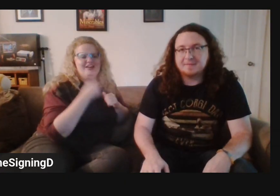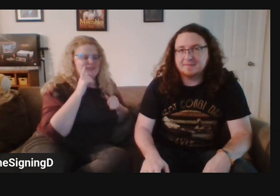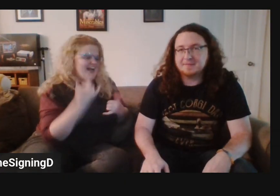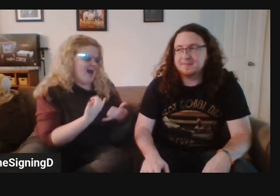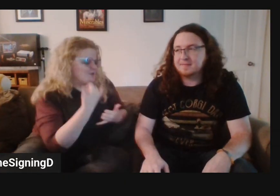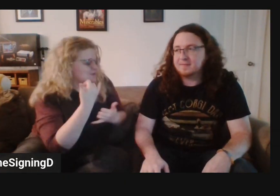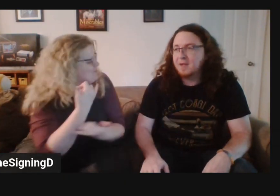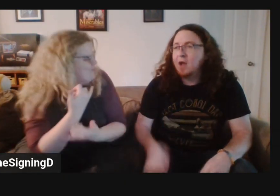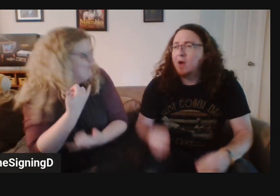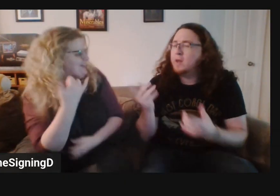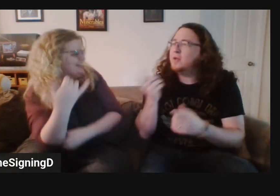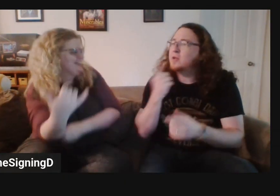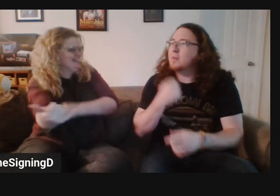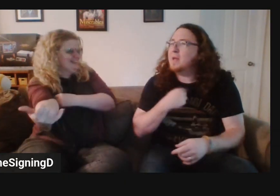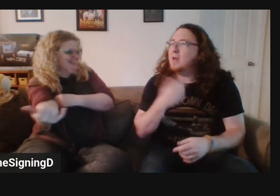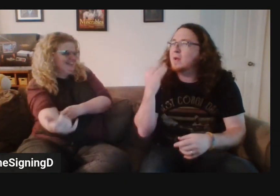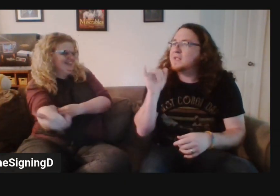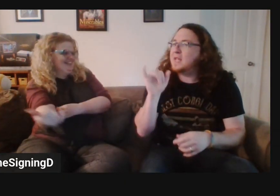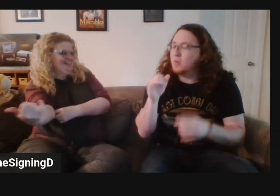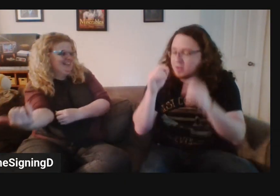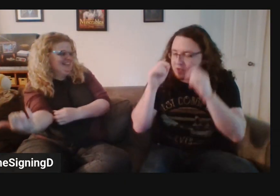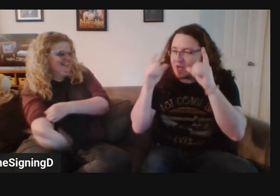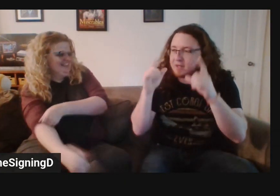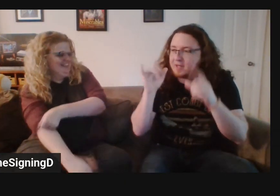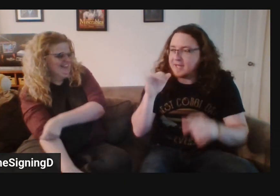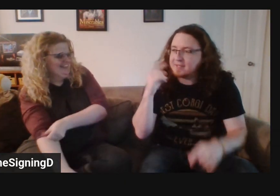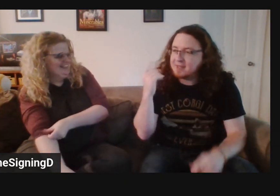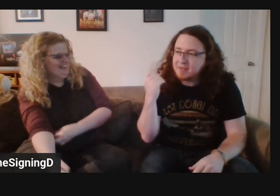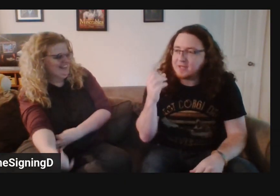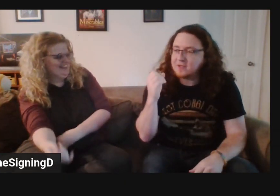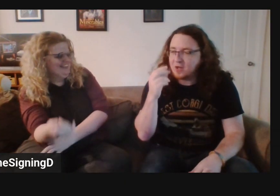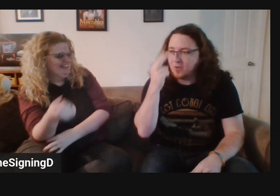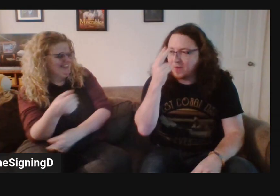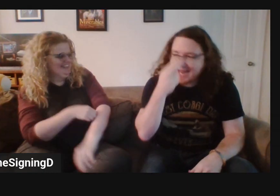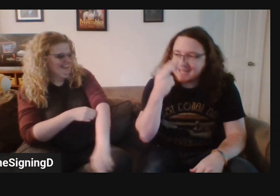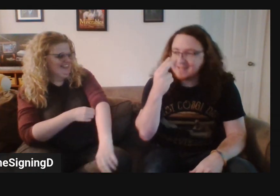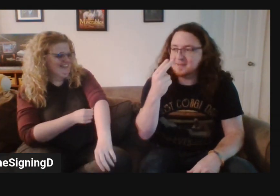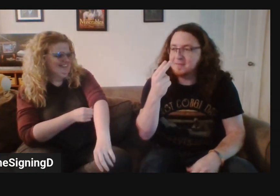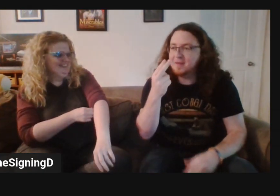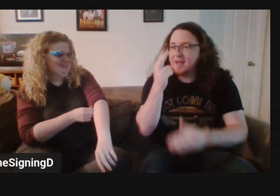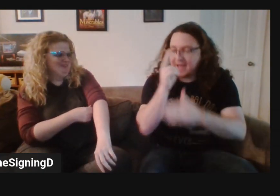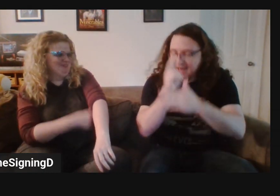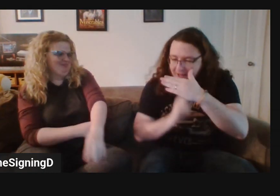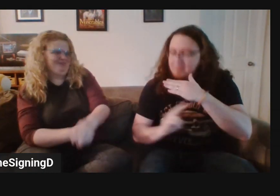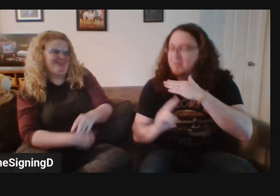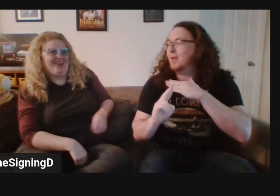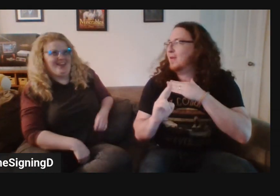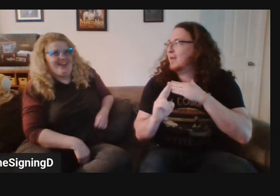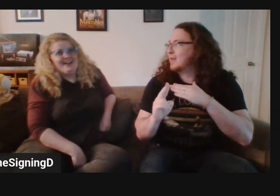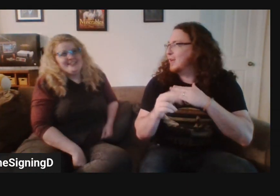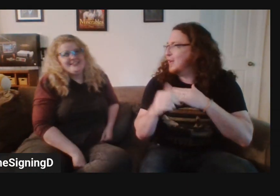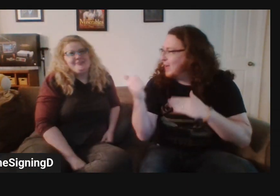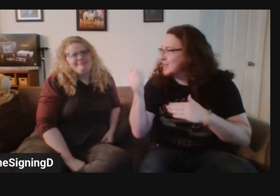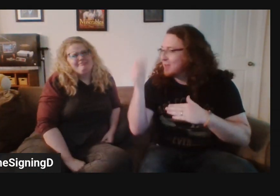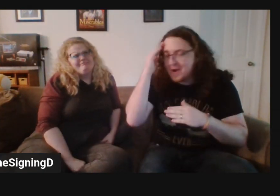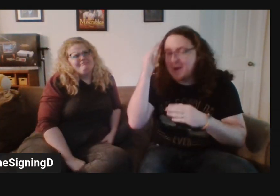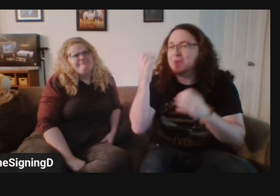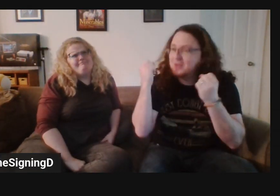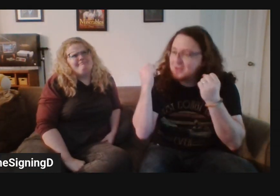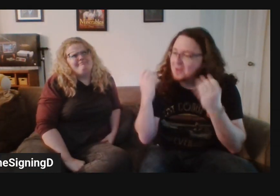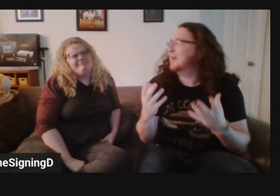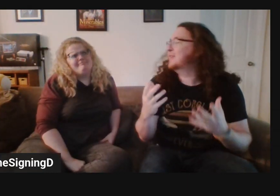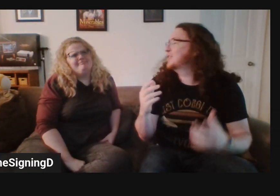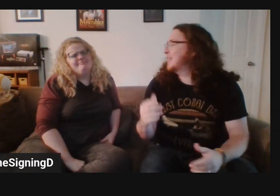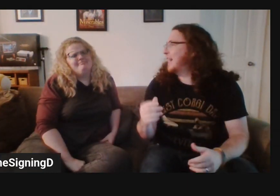wrong with it for now? What you told me was that you were shocked that somebody so handsome and humble could also